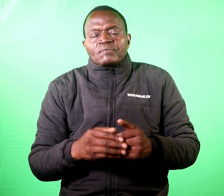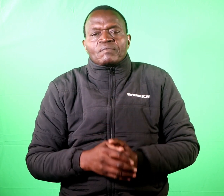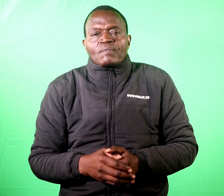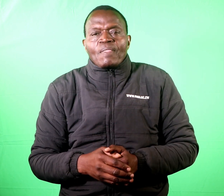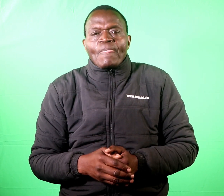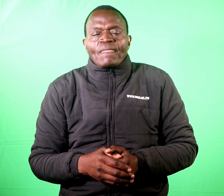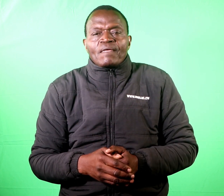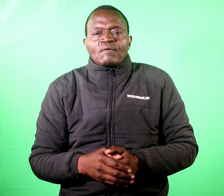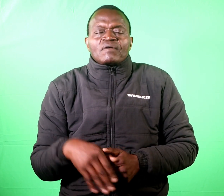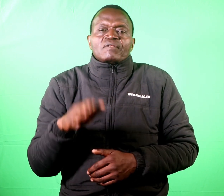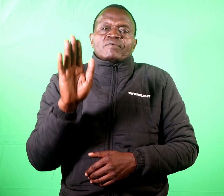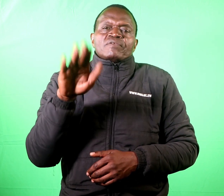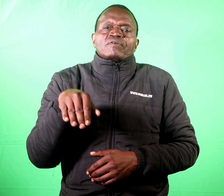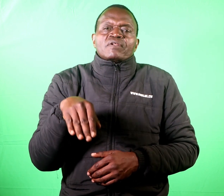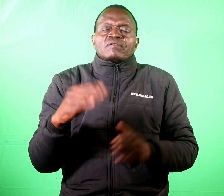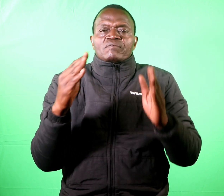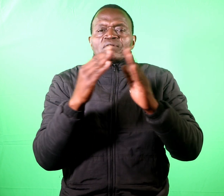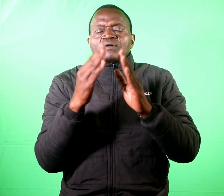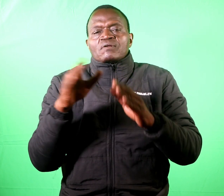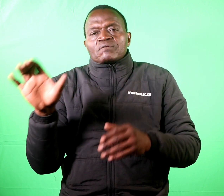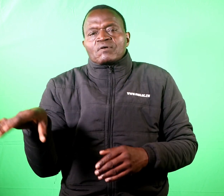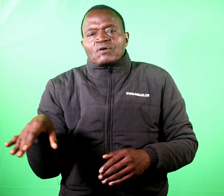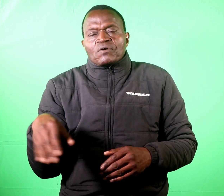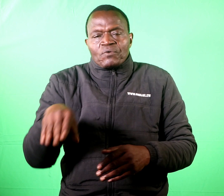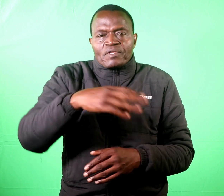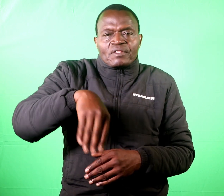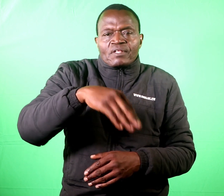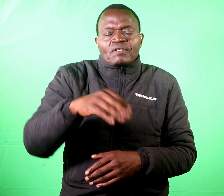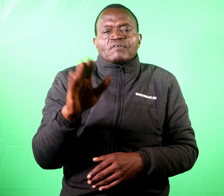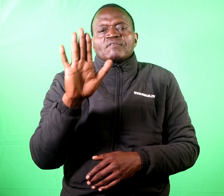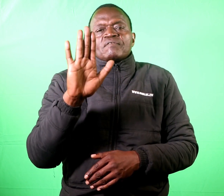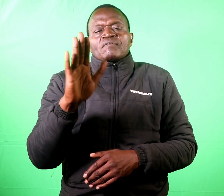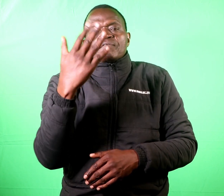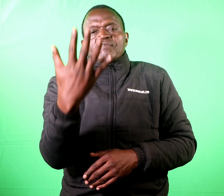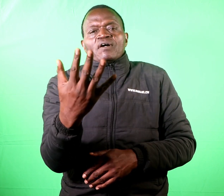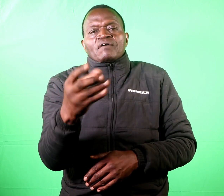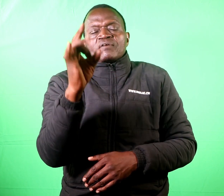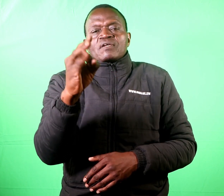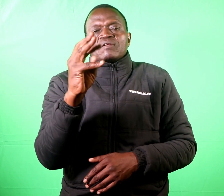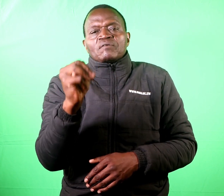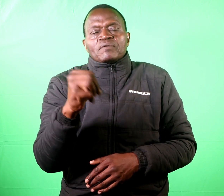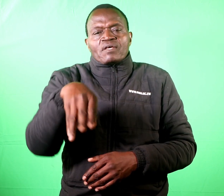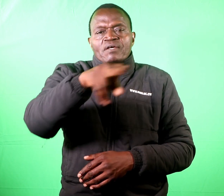While the majority of households were within a 5-kilometer radius from the nearest primary